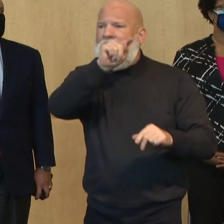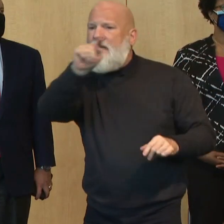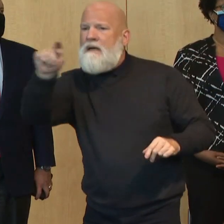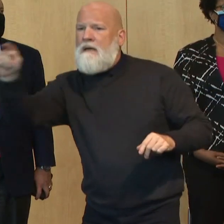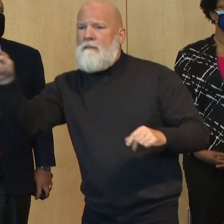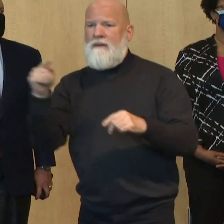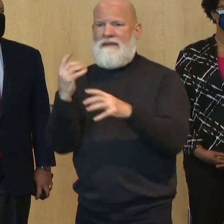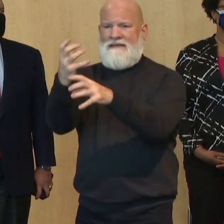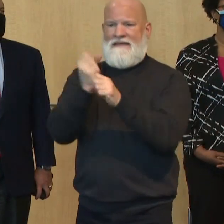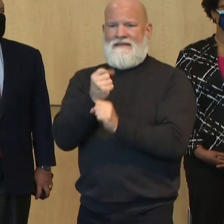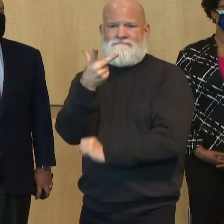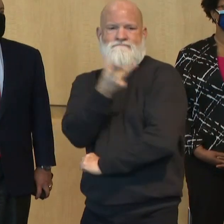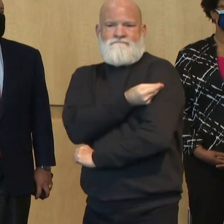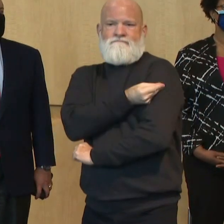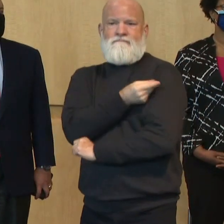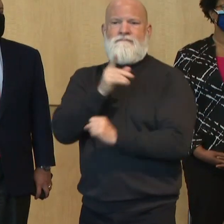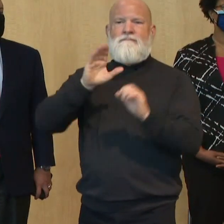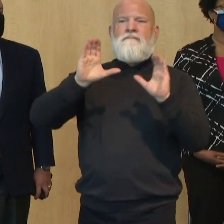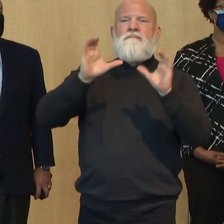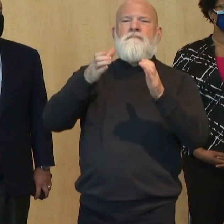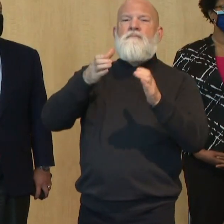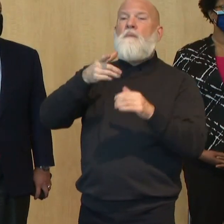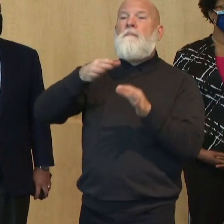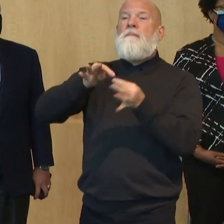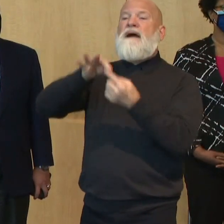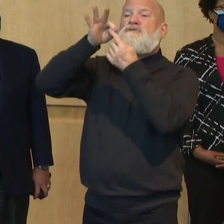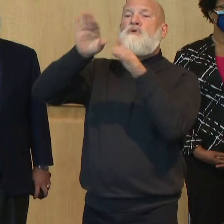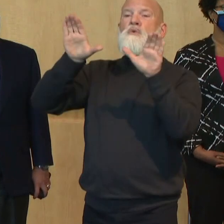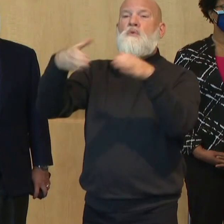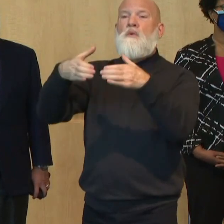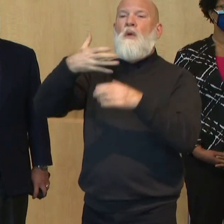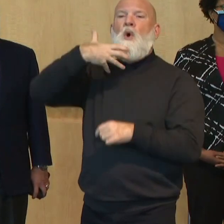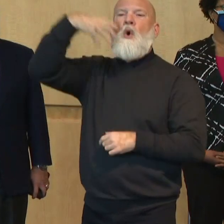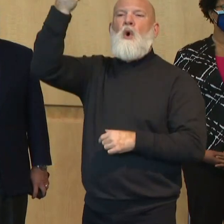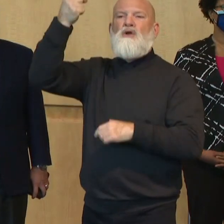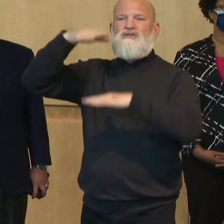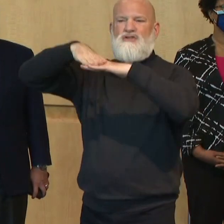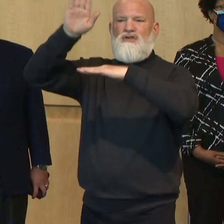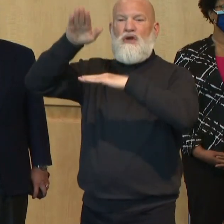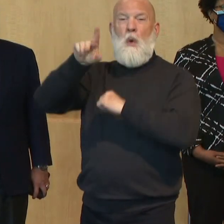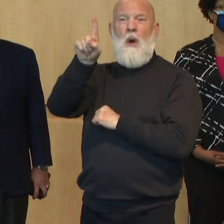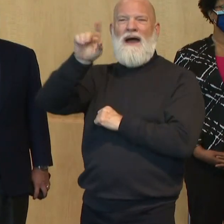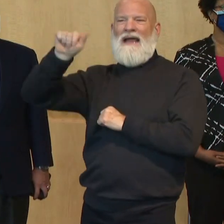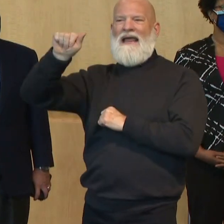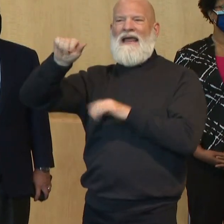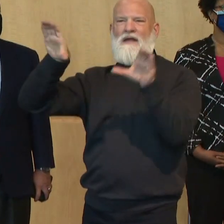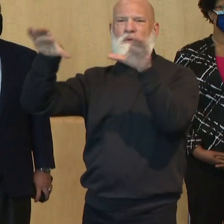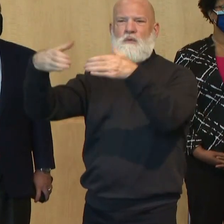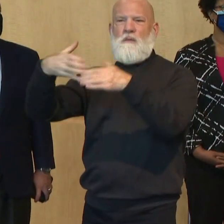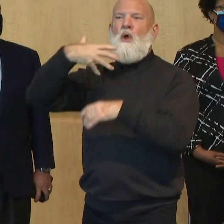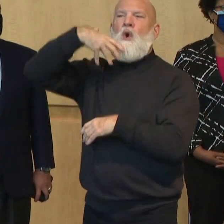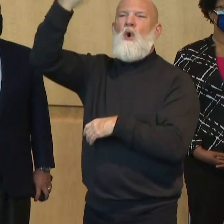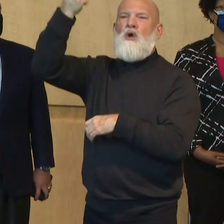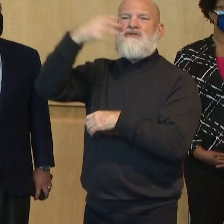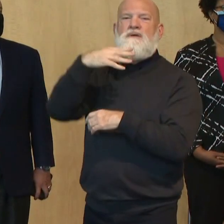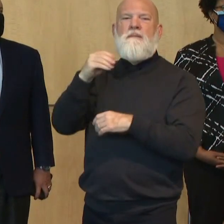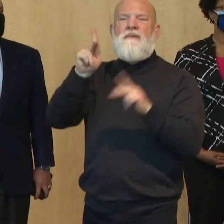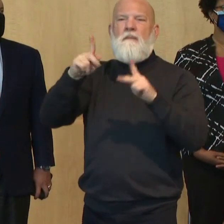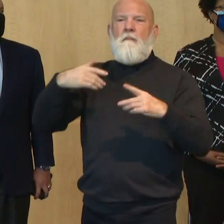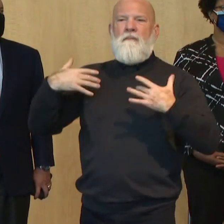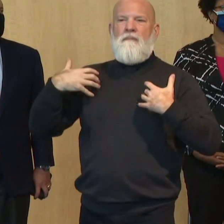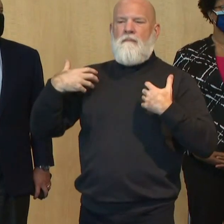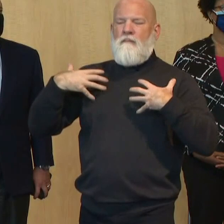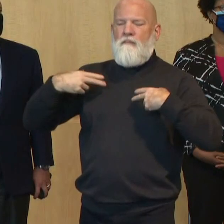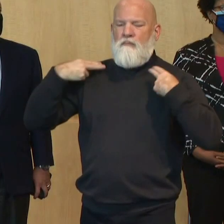category. But also we need people, even as our cases are declining, our hospitalizations are declining, our percent positive